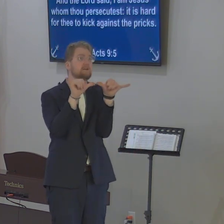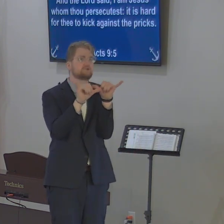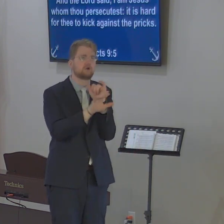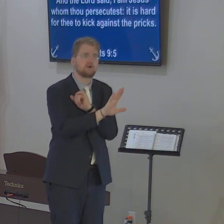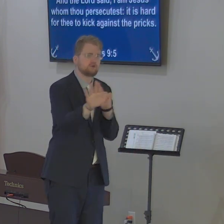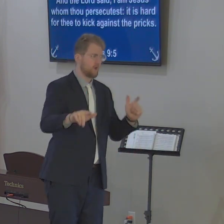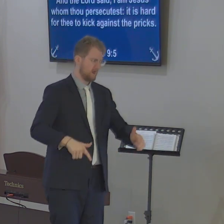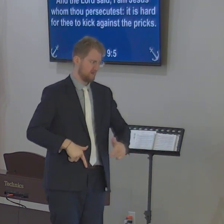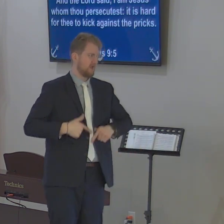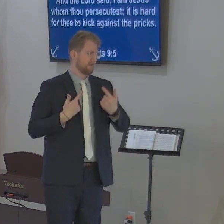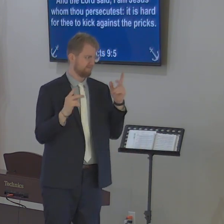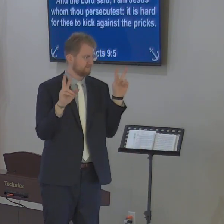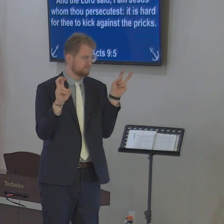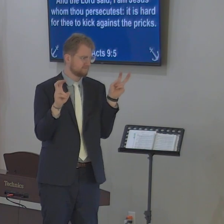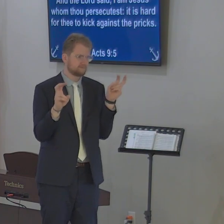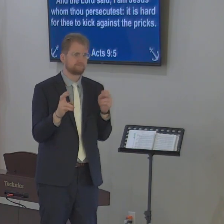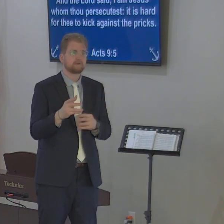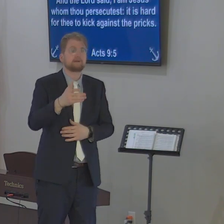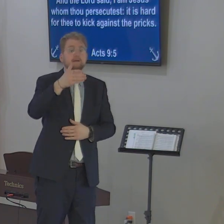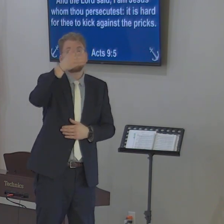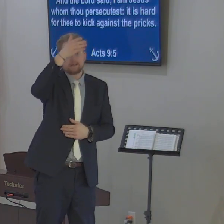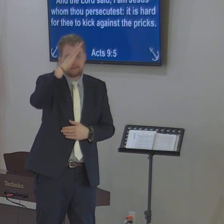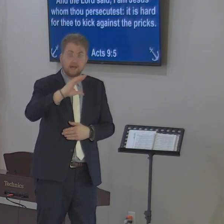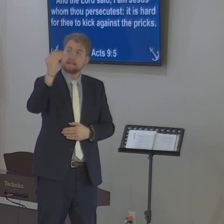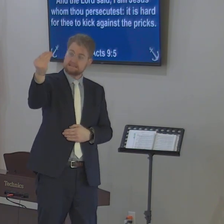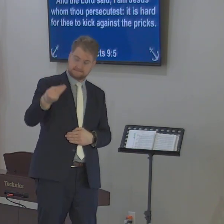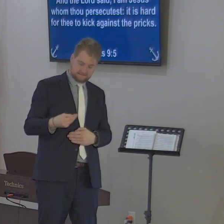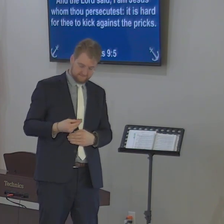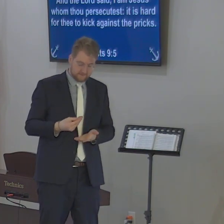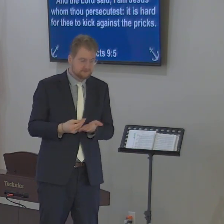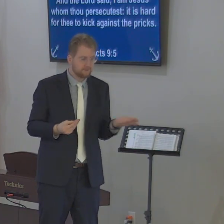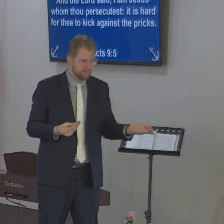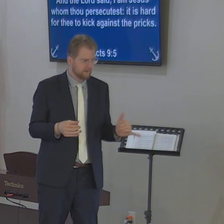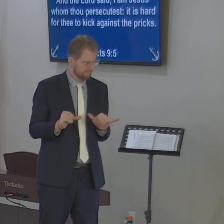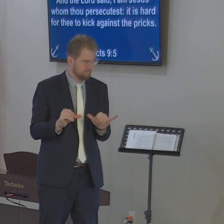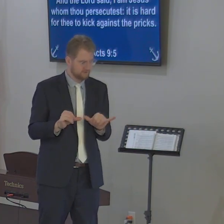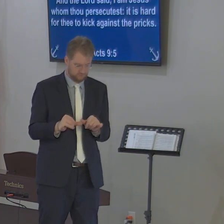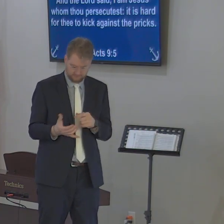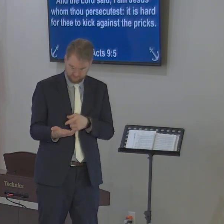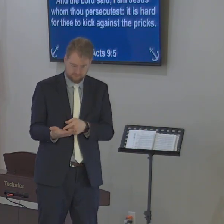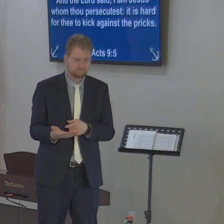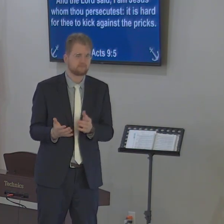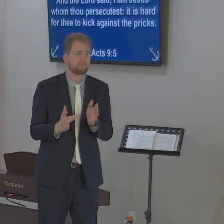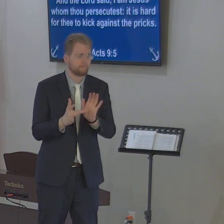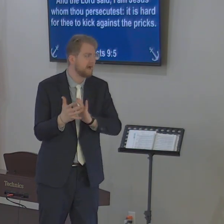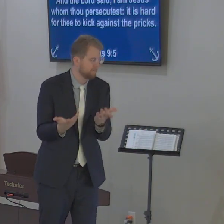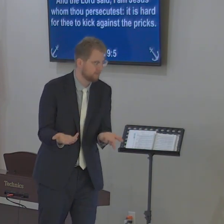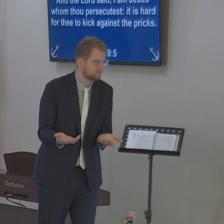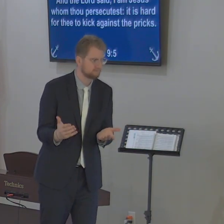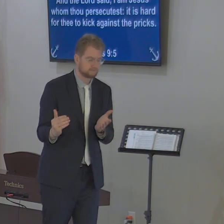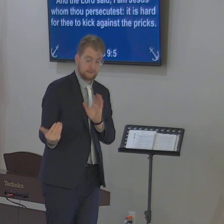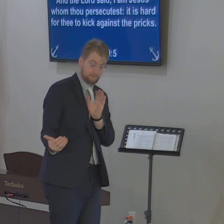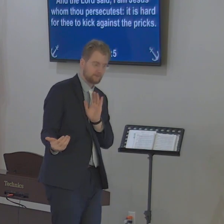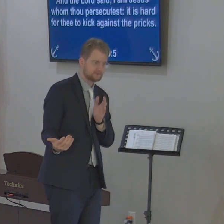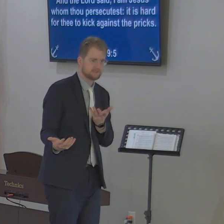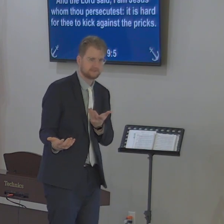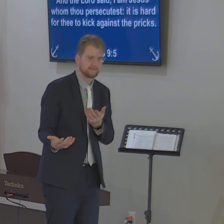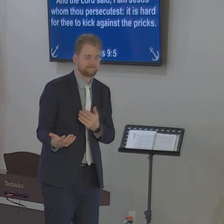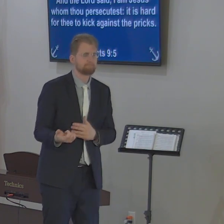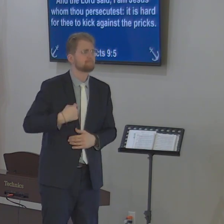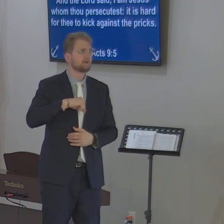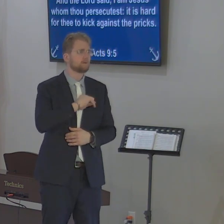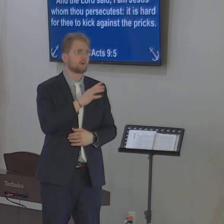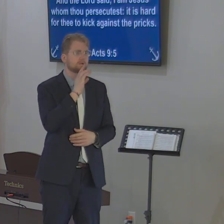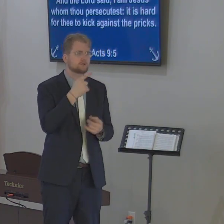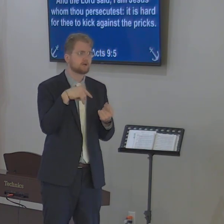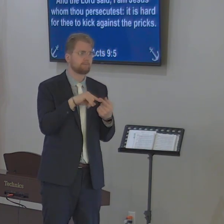us something, has given us something that is the measuring stick, and that is the Word of God. We're going to talk about Paul, and Paul